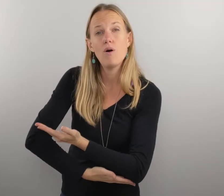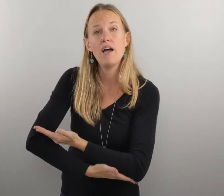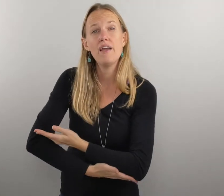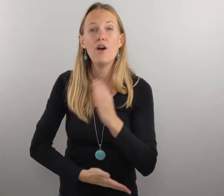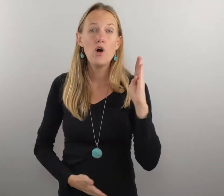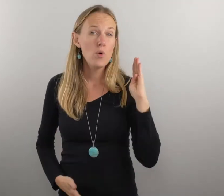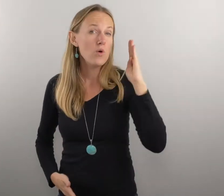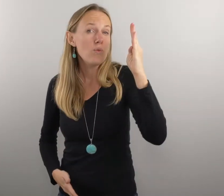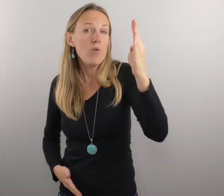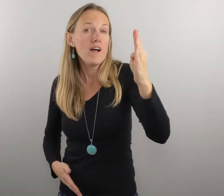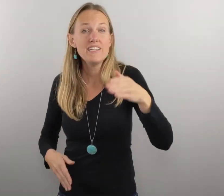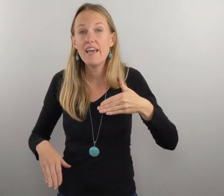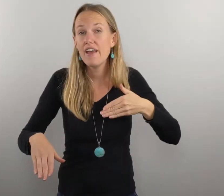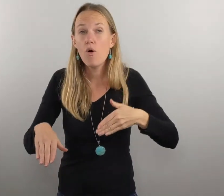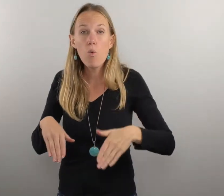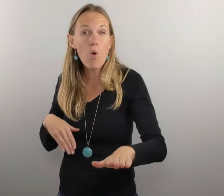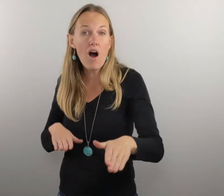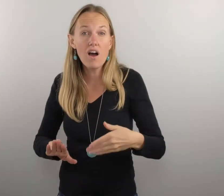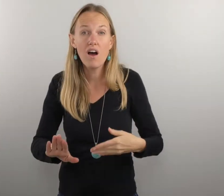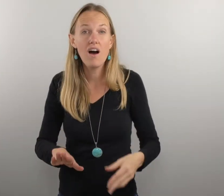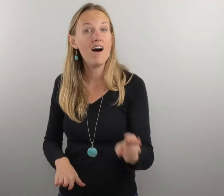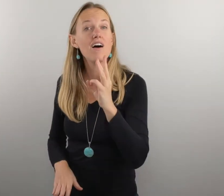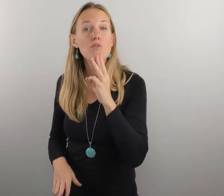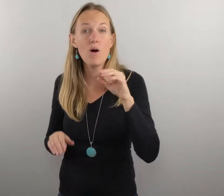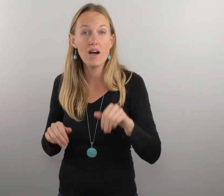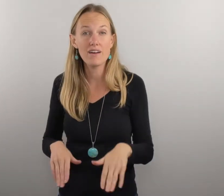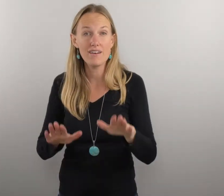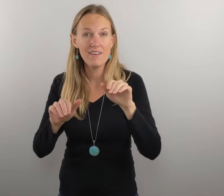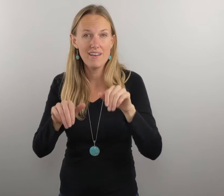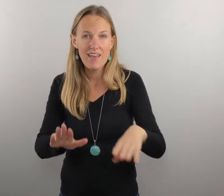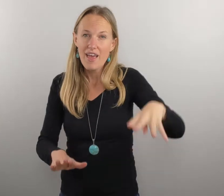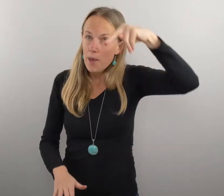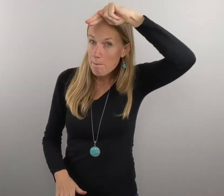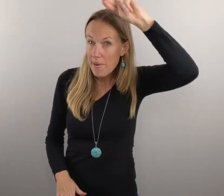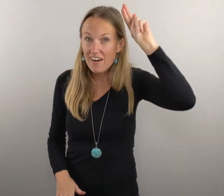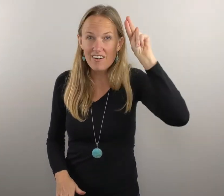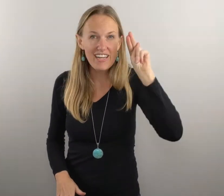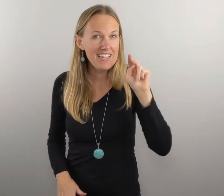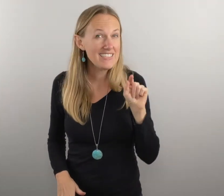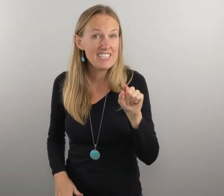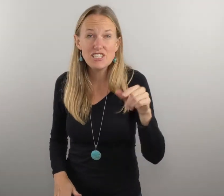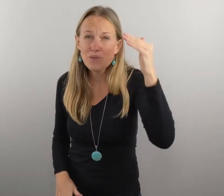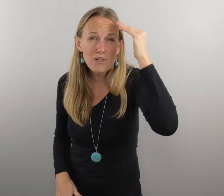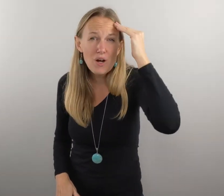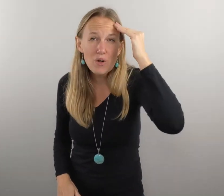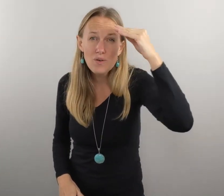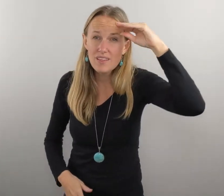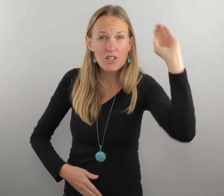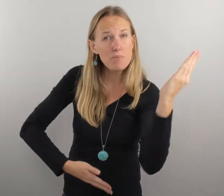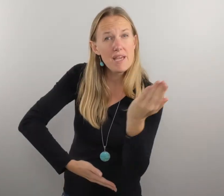boy would one day walk on water? Mary, did you know that your